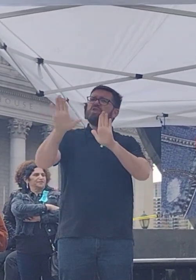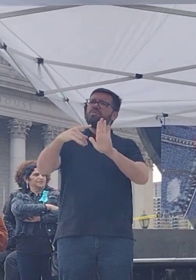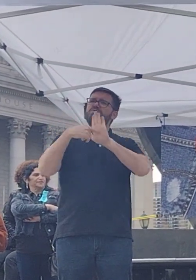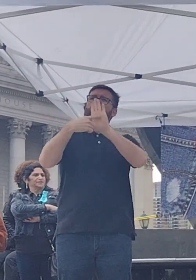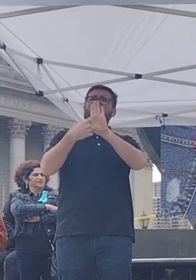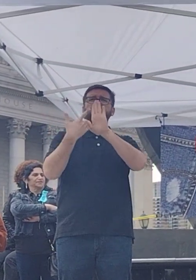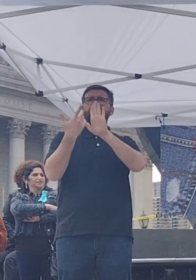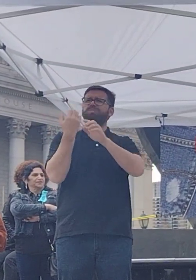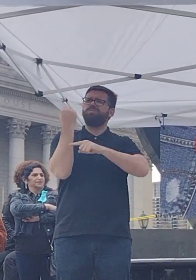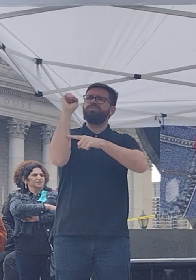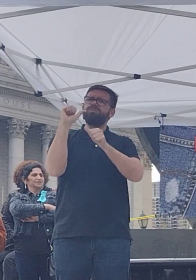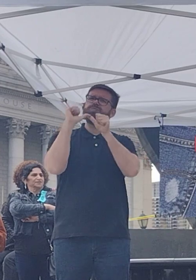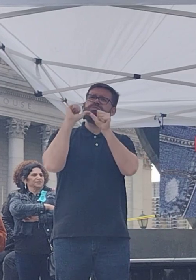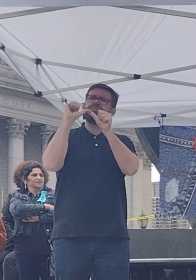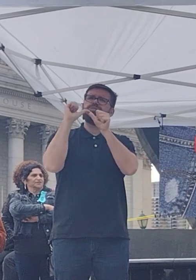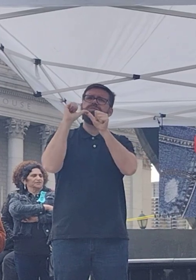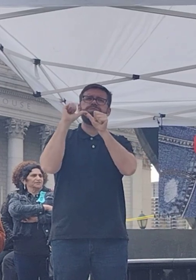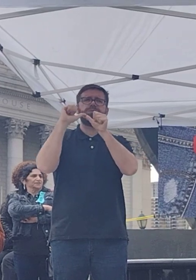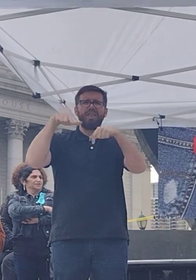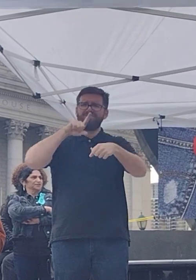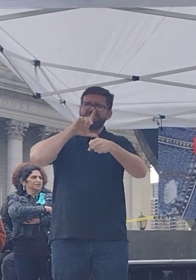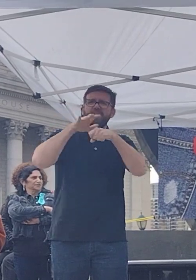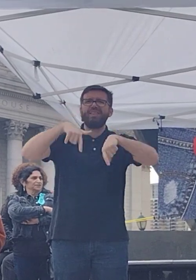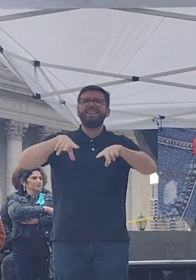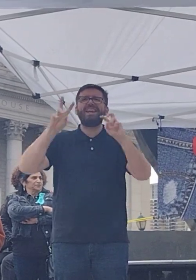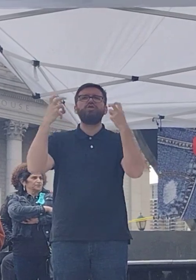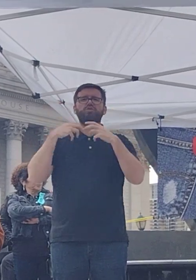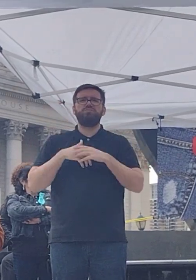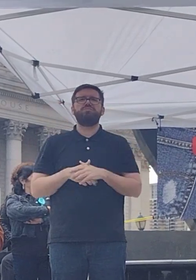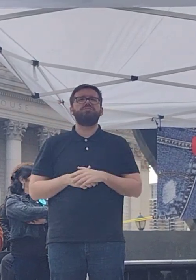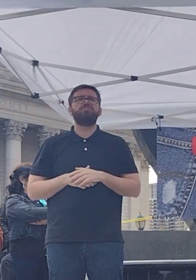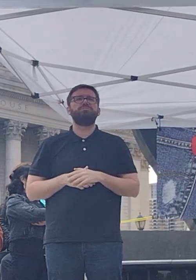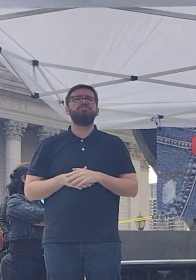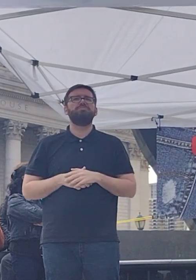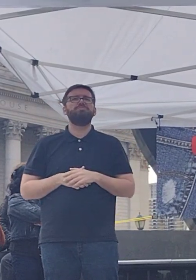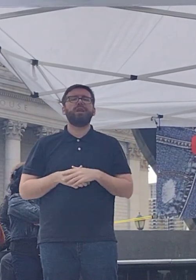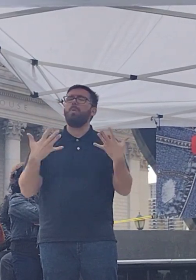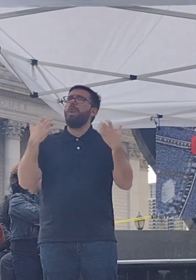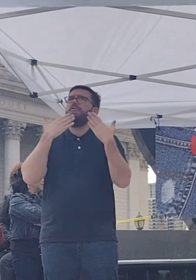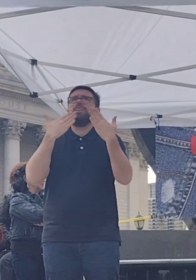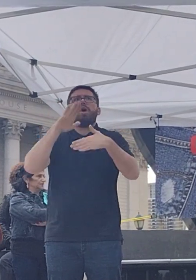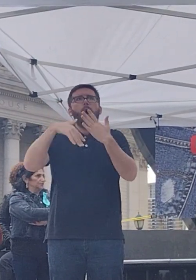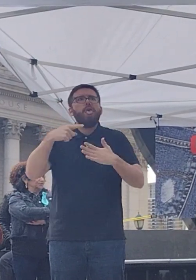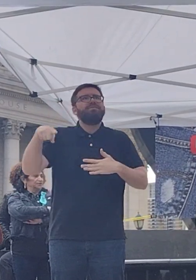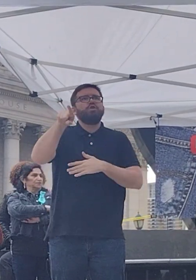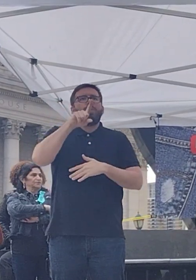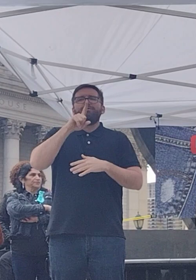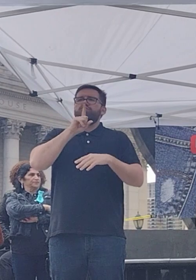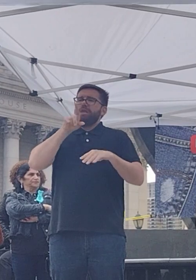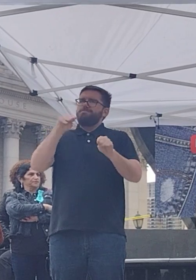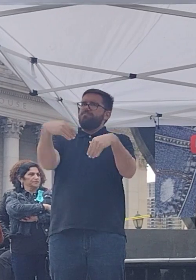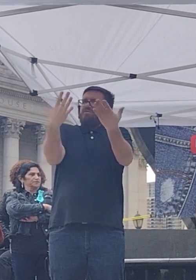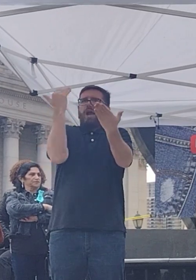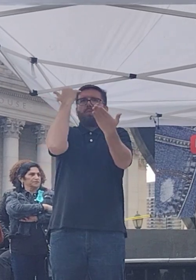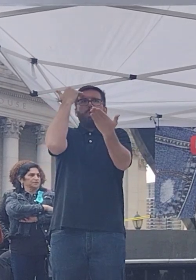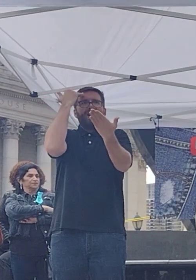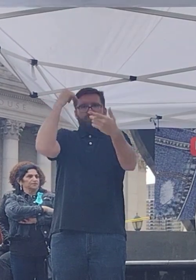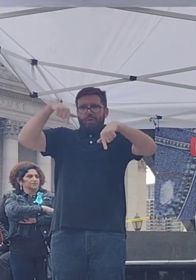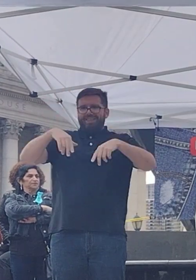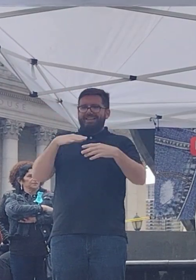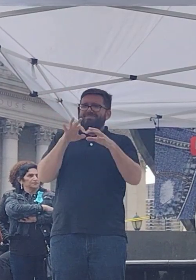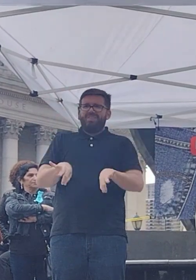your resilience, your commitment to this issue. And I really just want to thank you for bringing awareness during this time to this